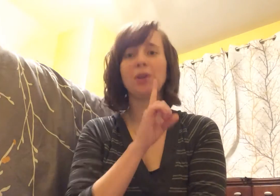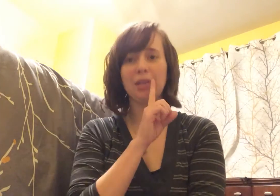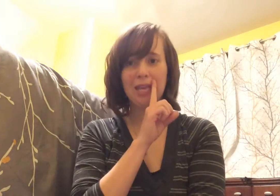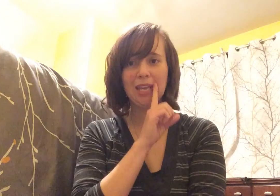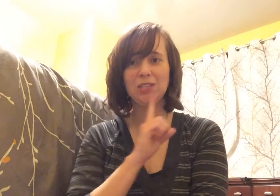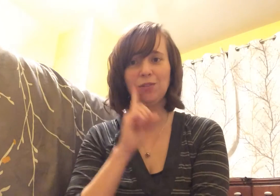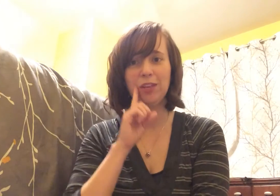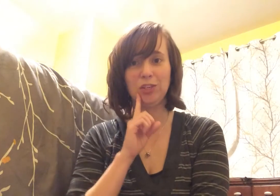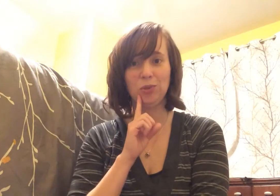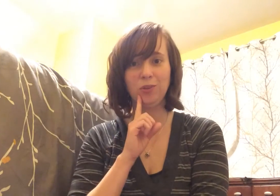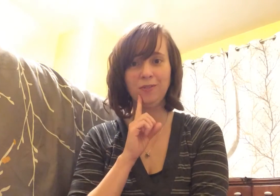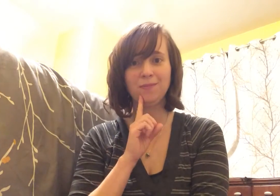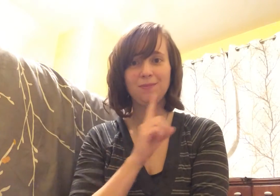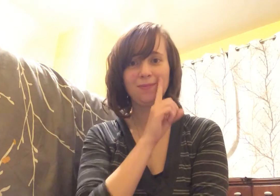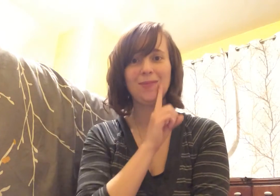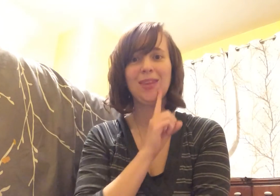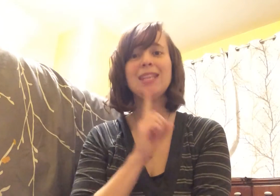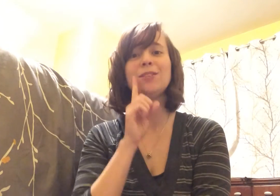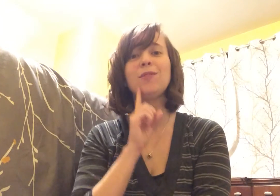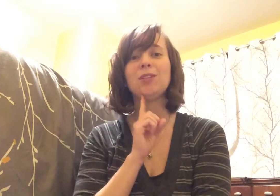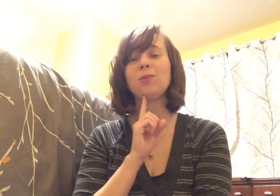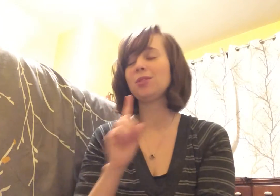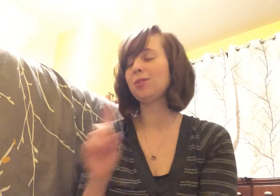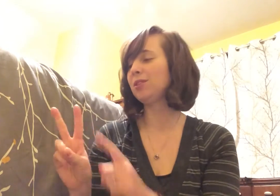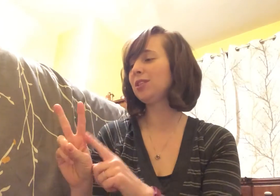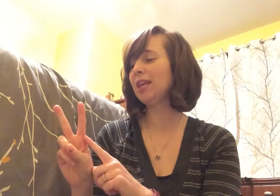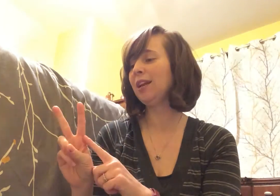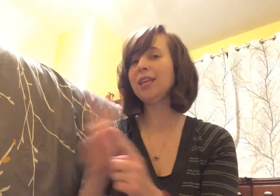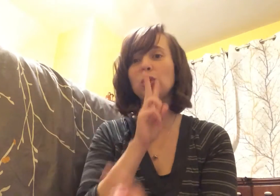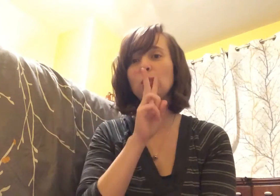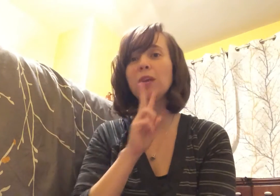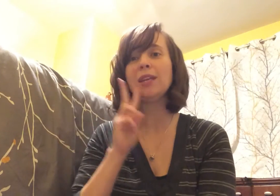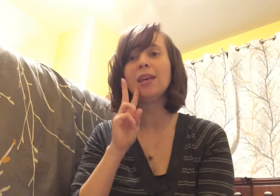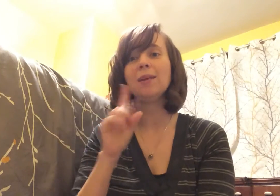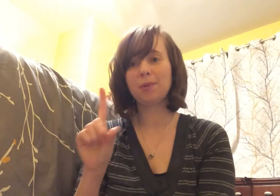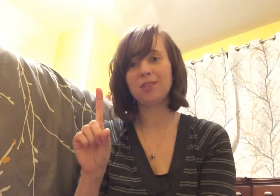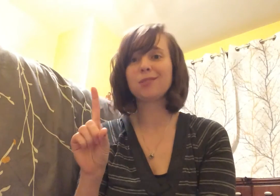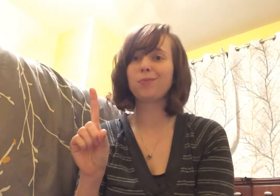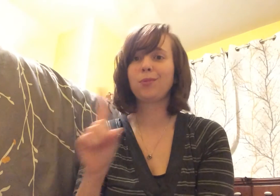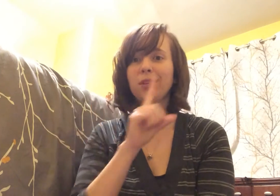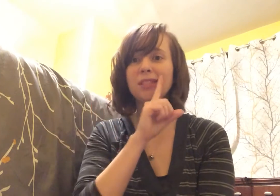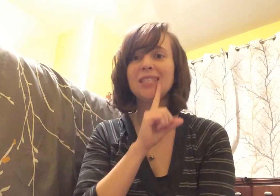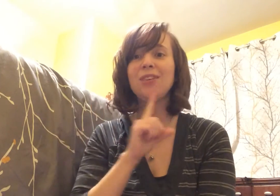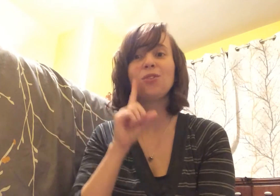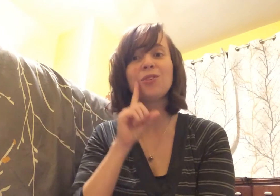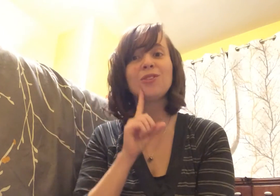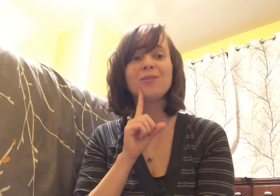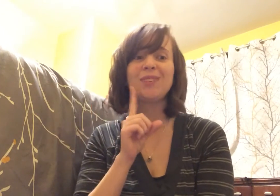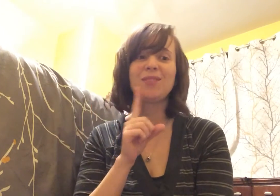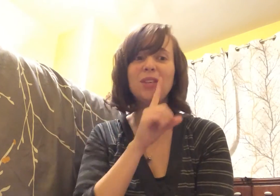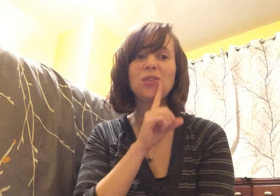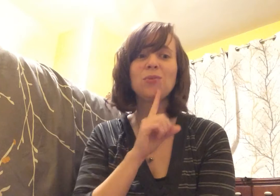an individual. So just kind of like twin, but just with one. Single,